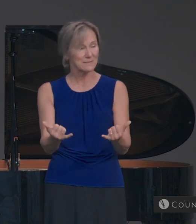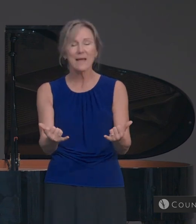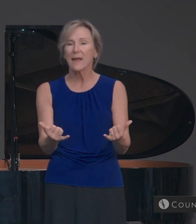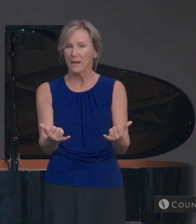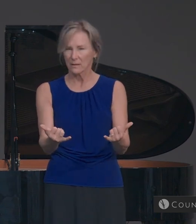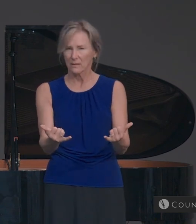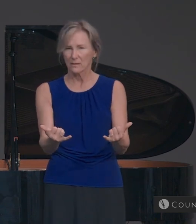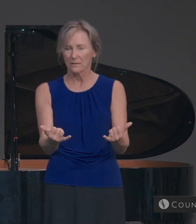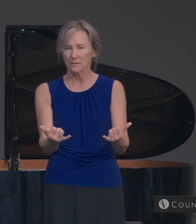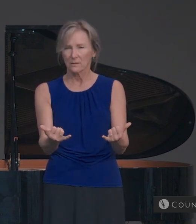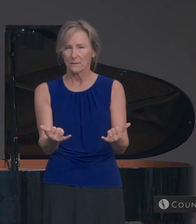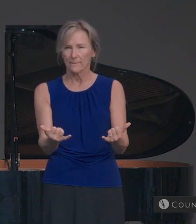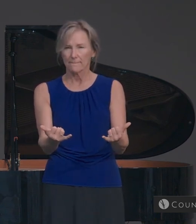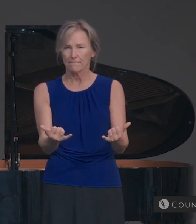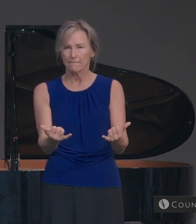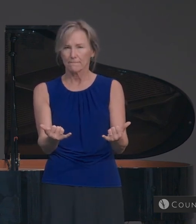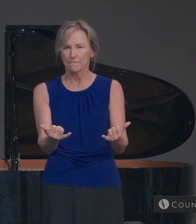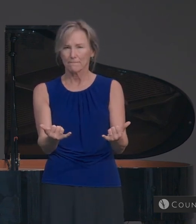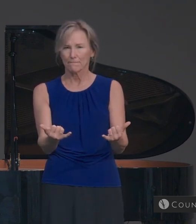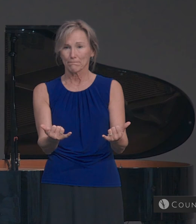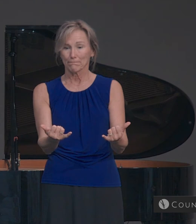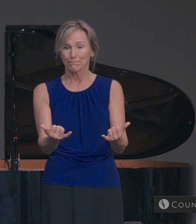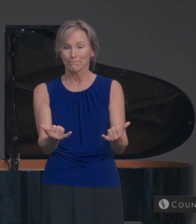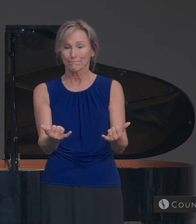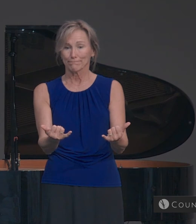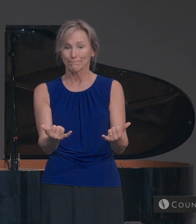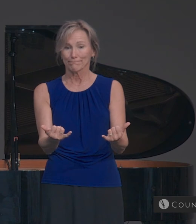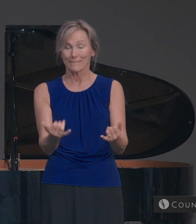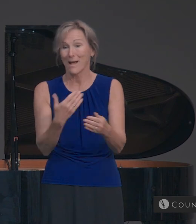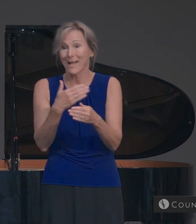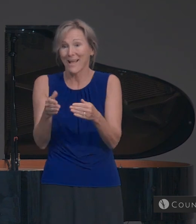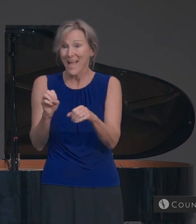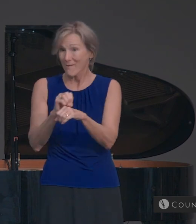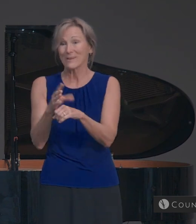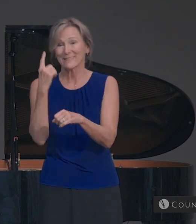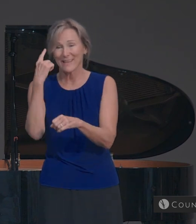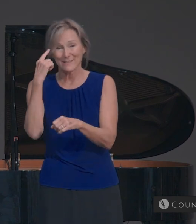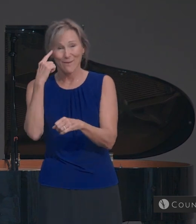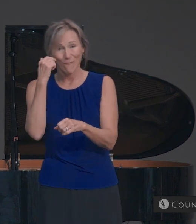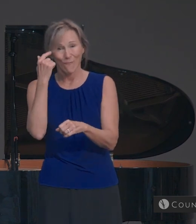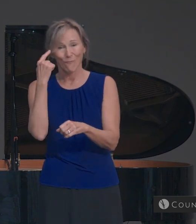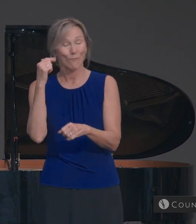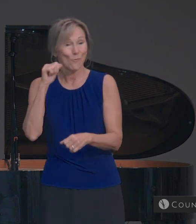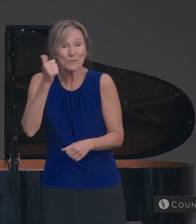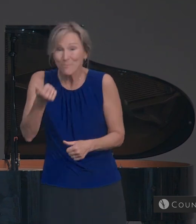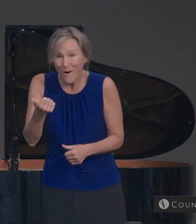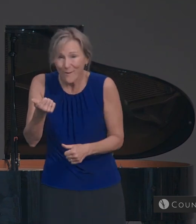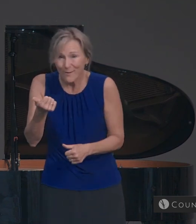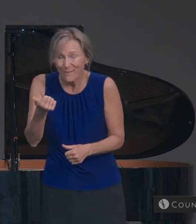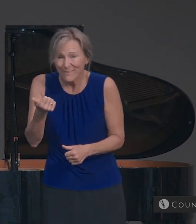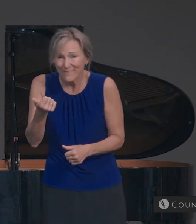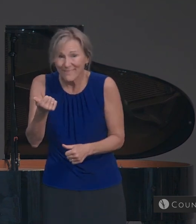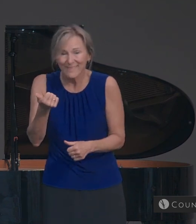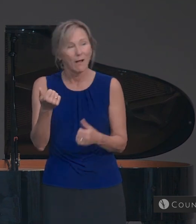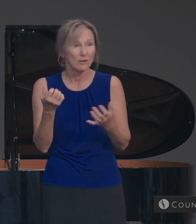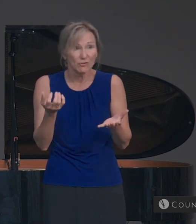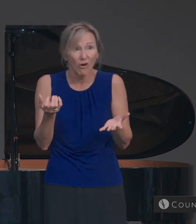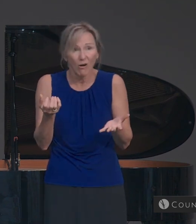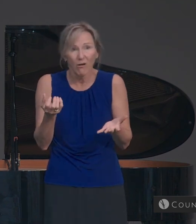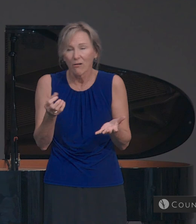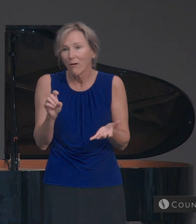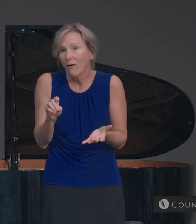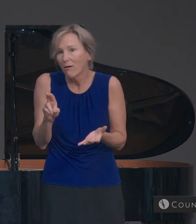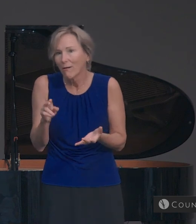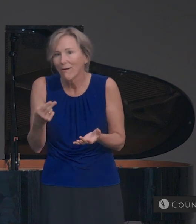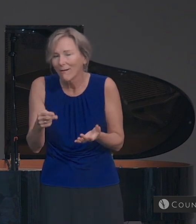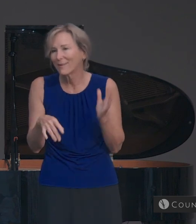do today, have ramifications for tomorrow. Have ramifications for tomorrow. Duh. But I